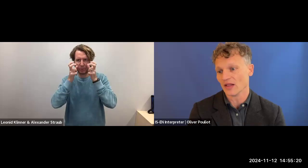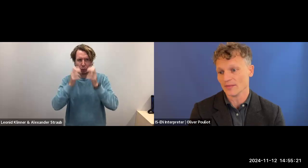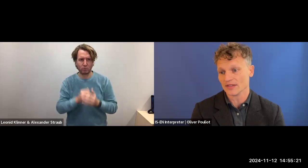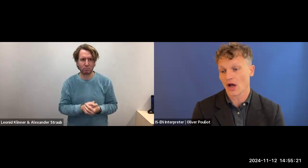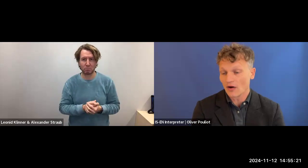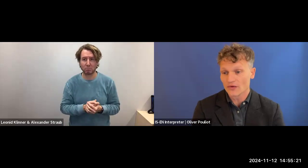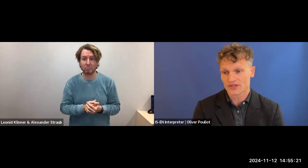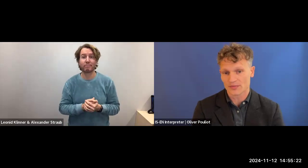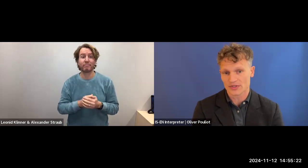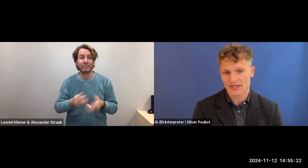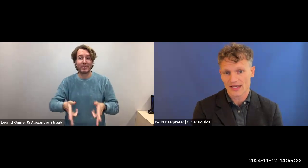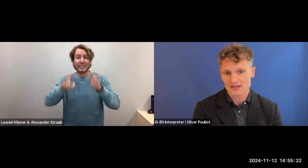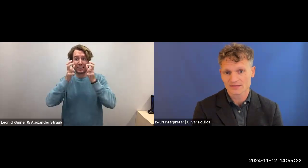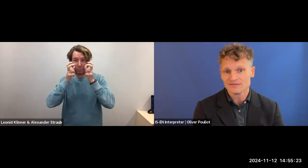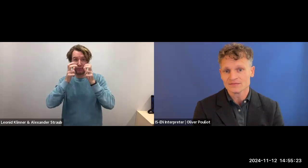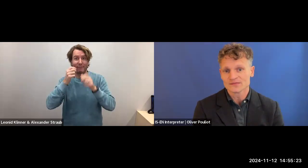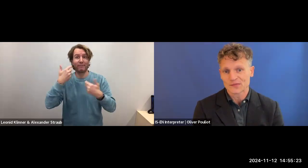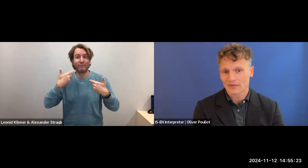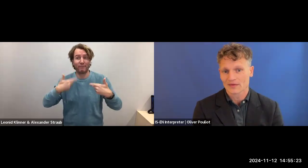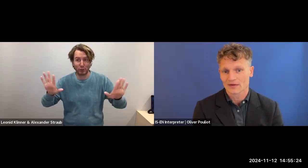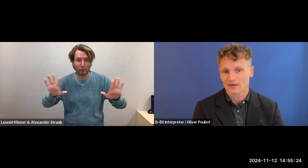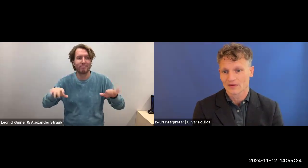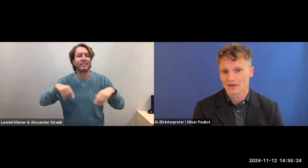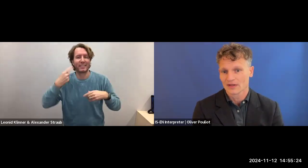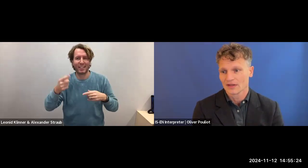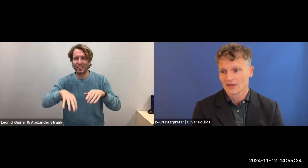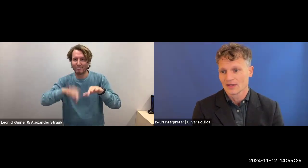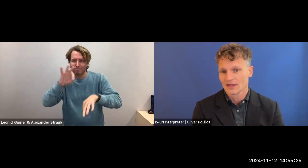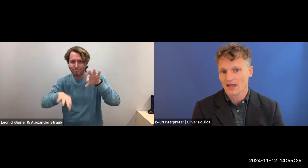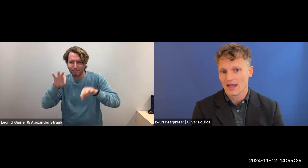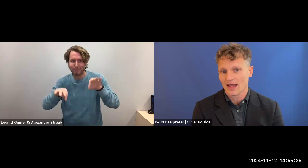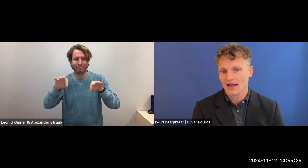the development of the reception task.